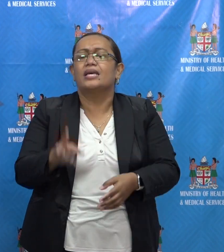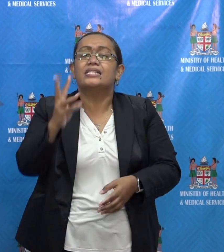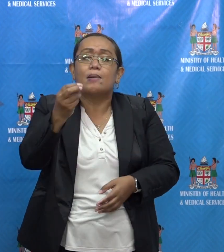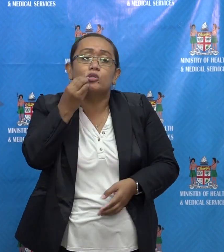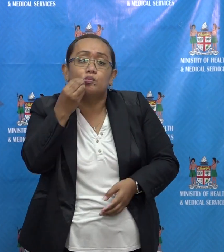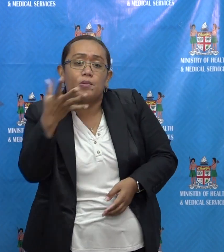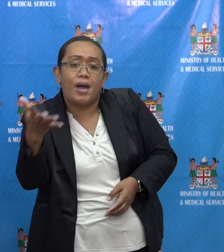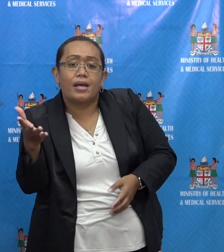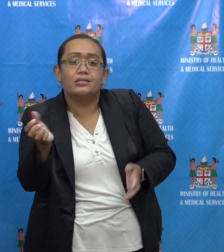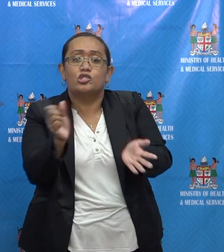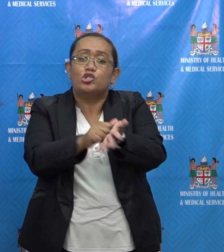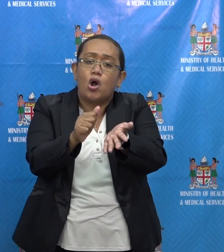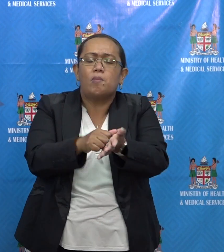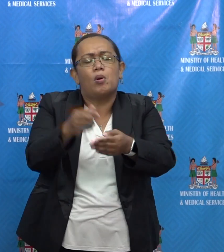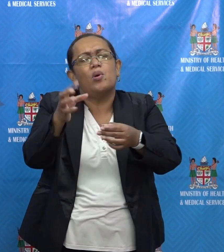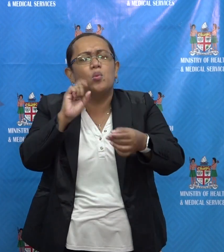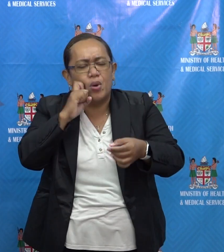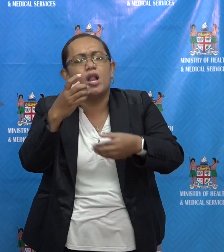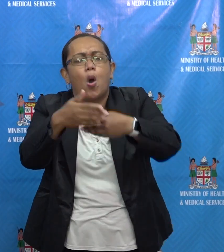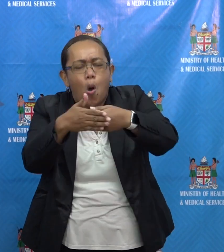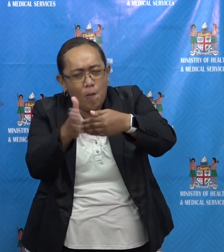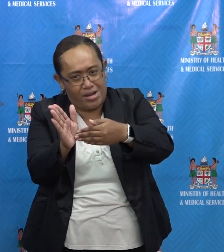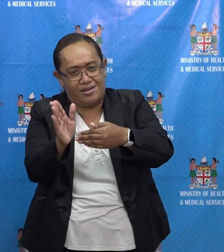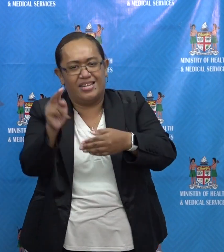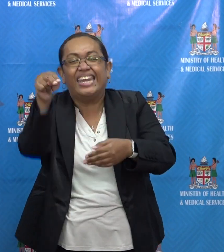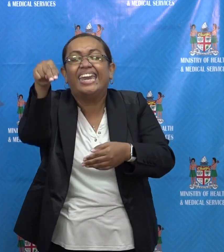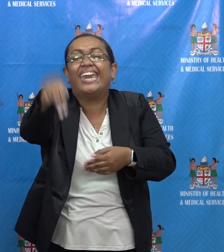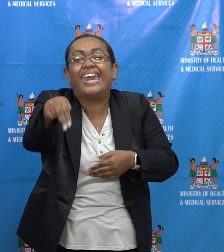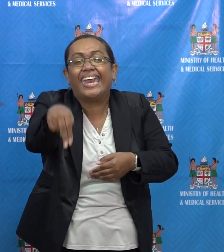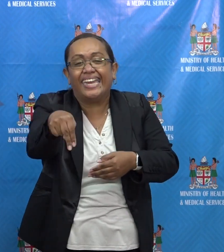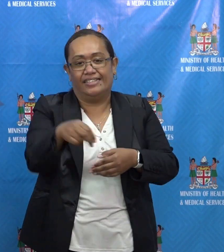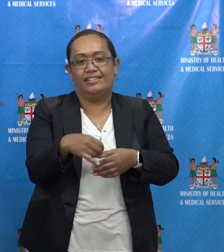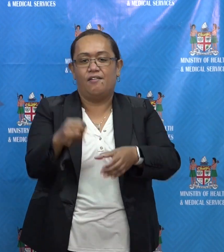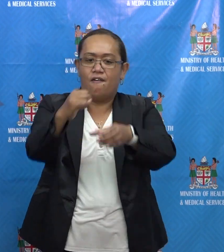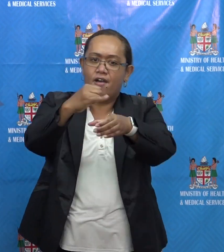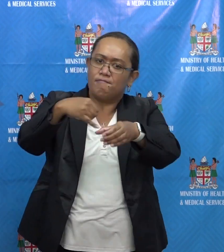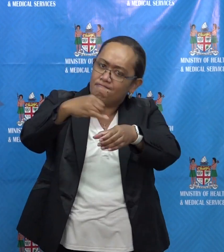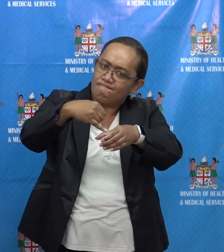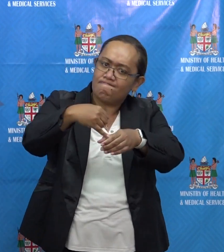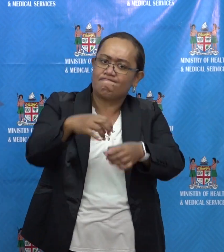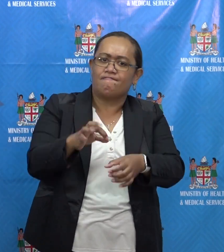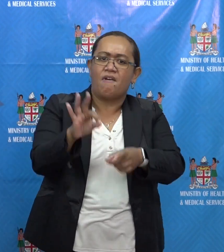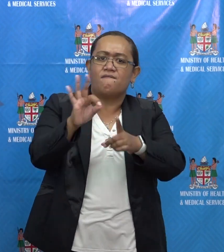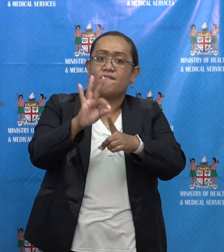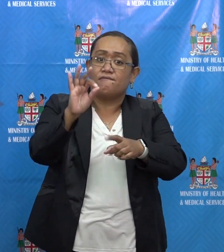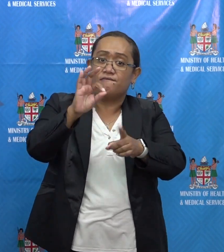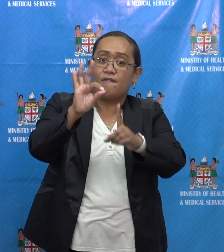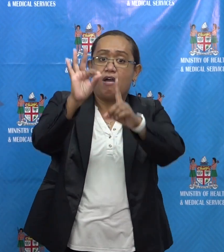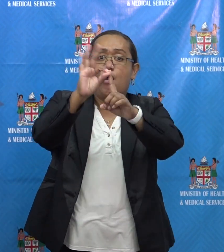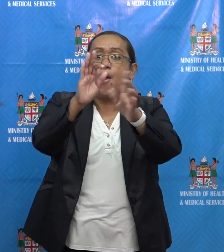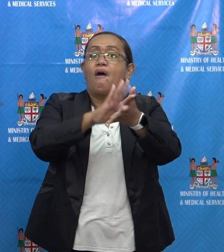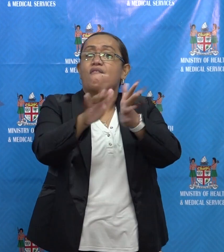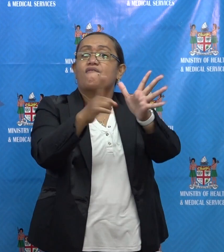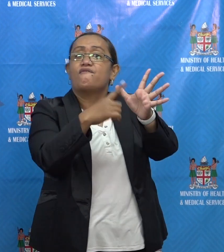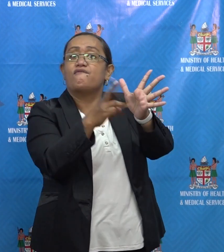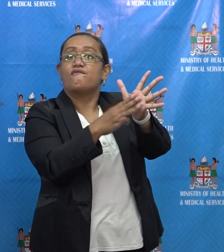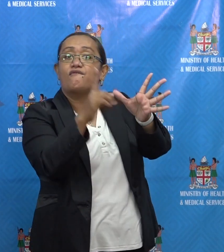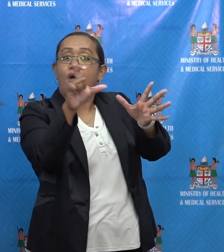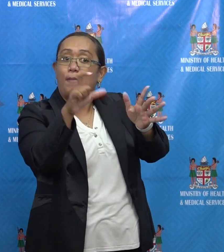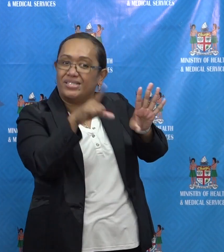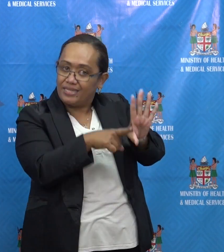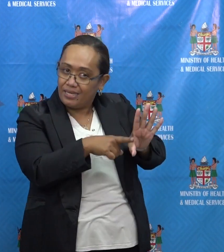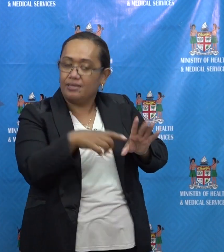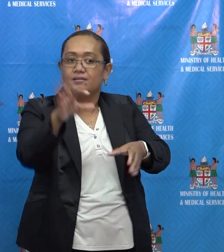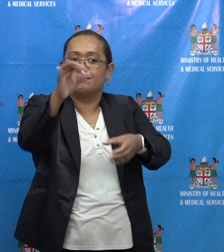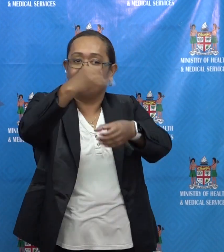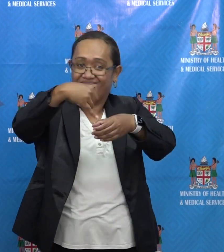open because we consider them essential. We don't expect construction companies